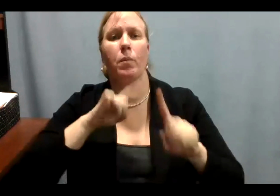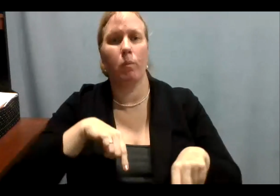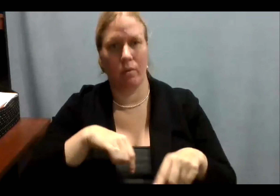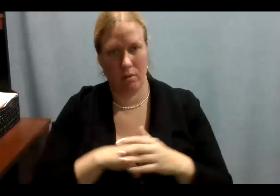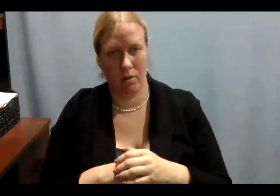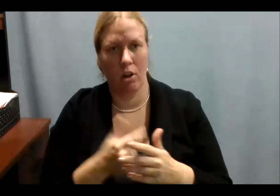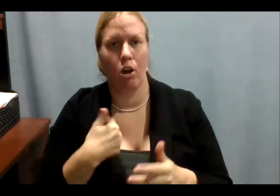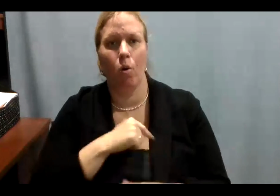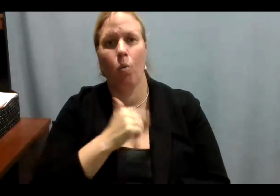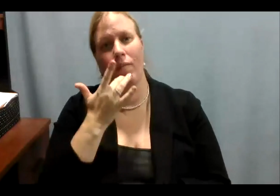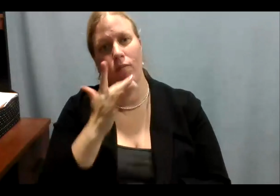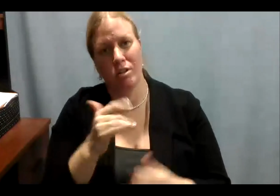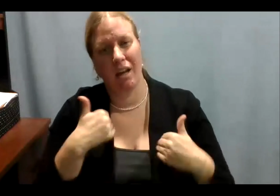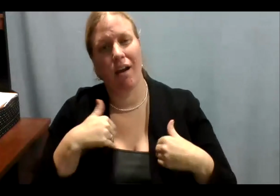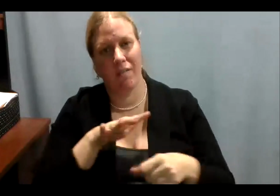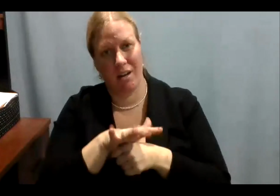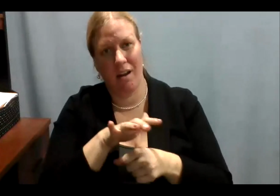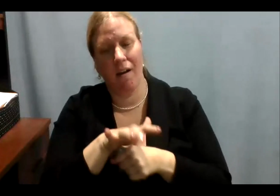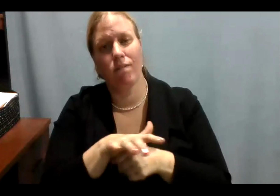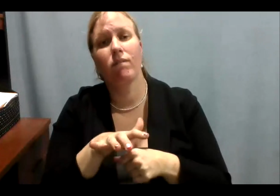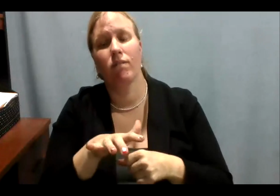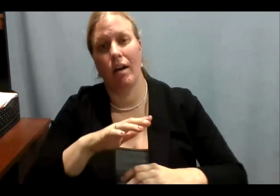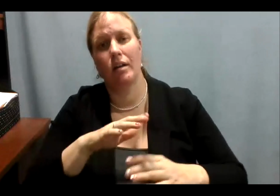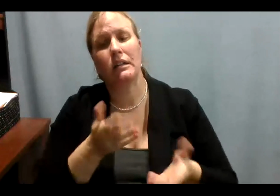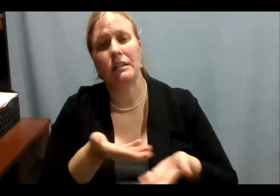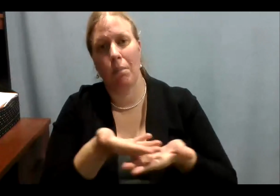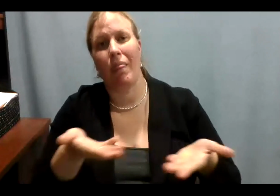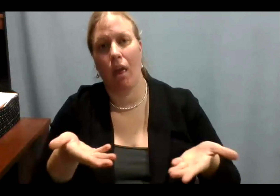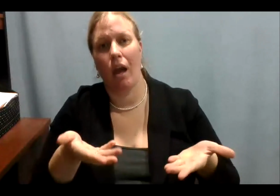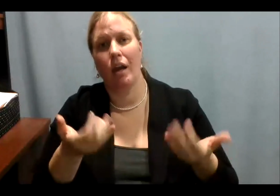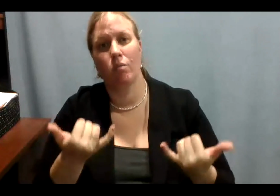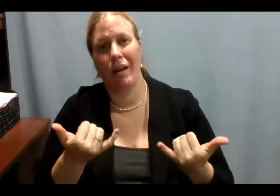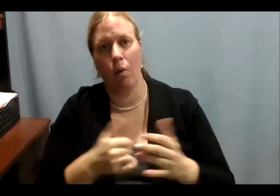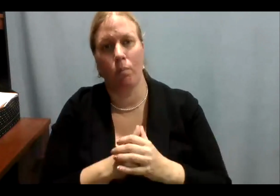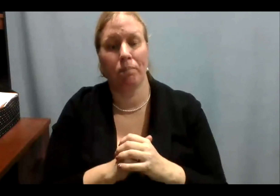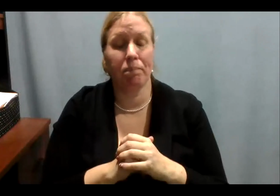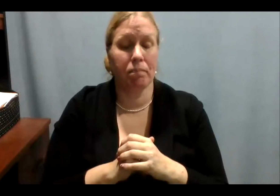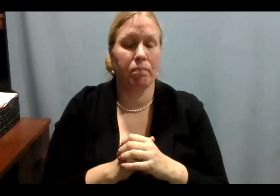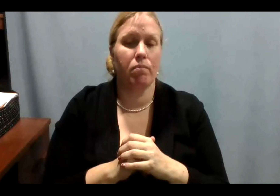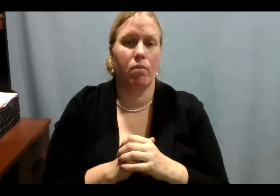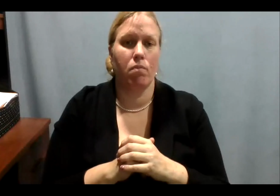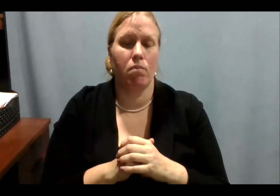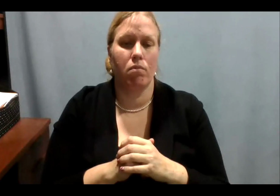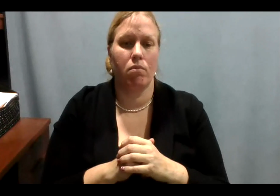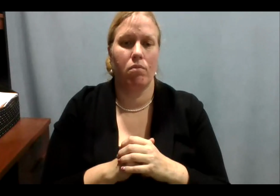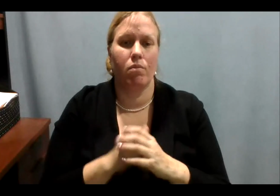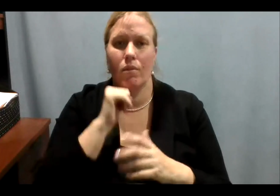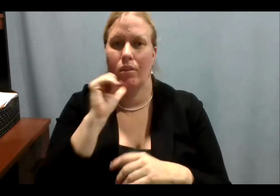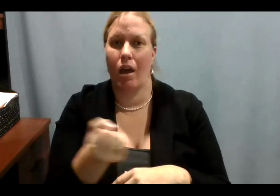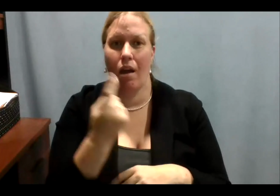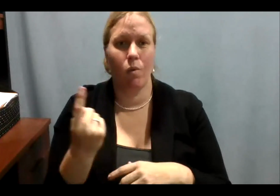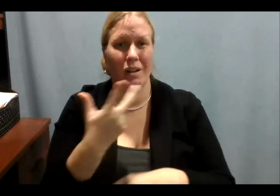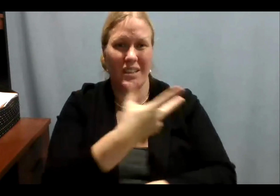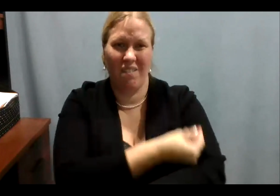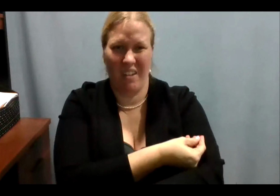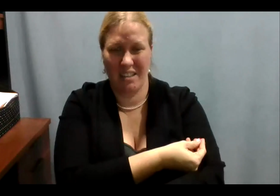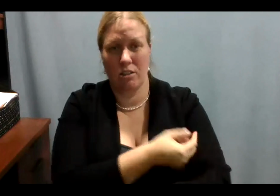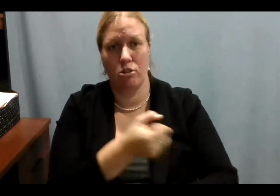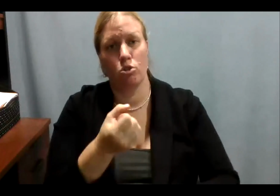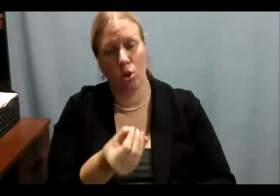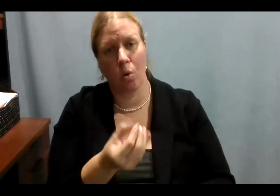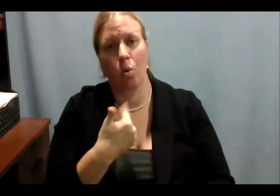very fortunate that we have enough sufficient supply as of now. And of course, not everyone is getting vaccinated. So we did